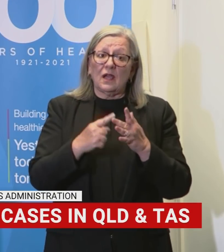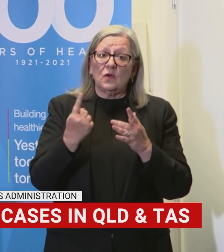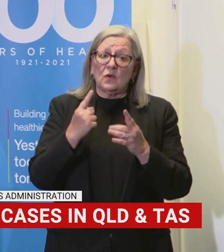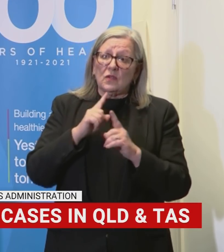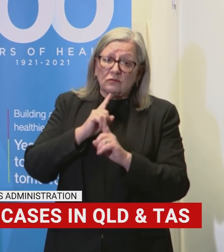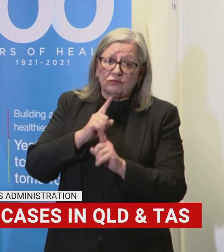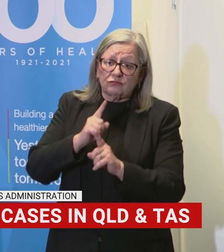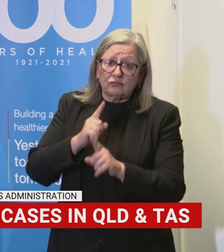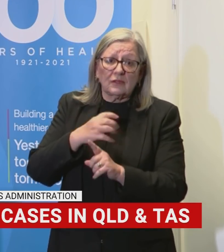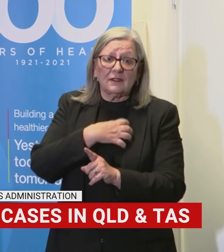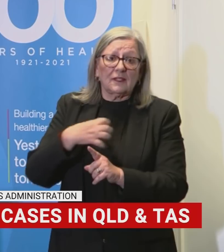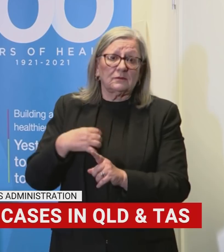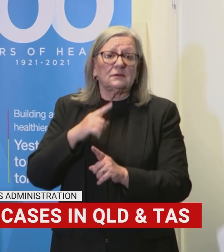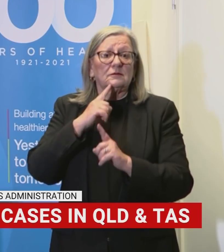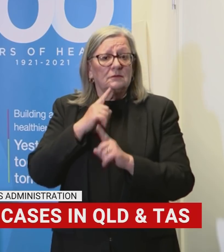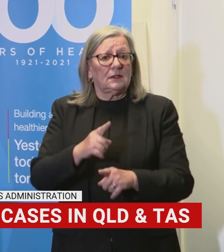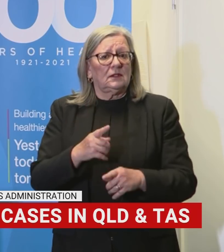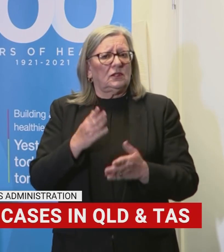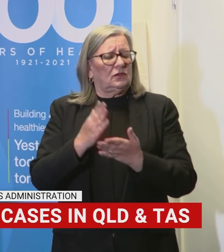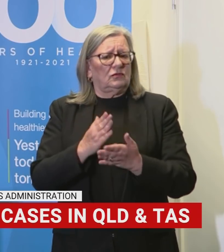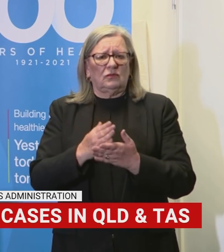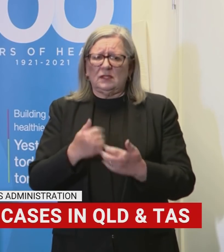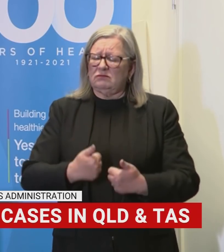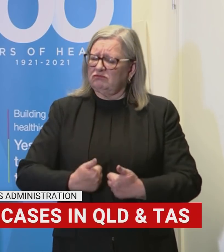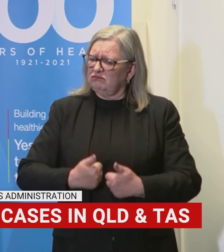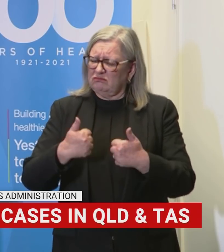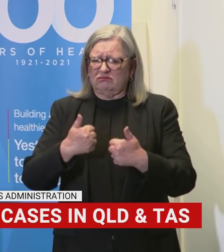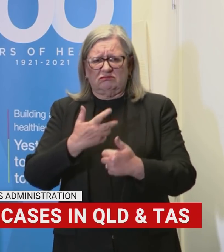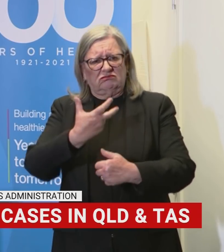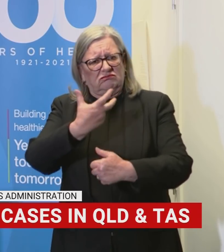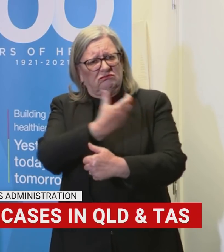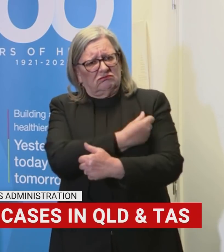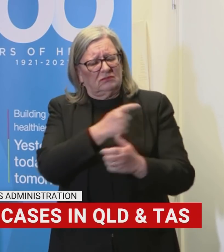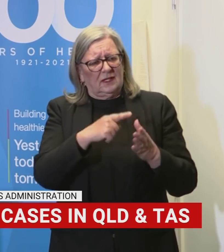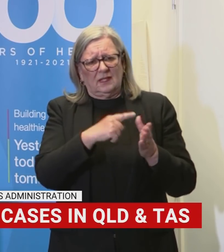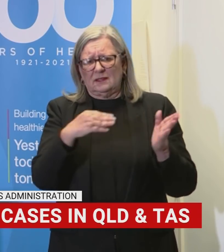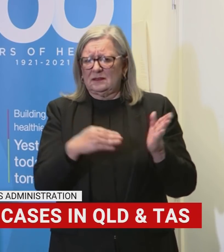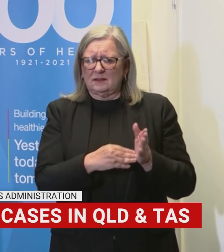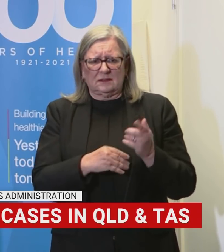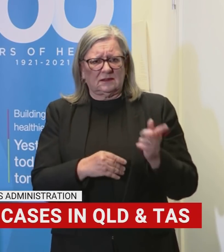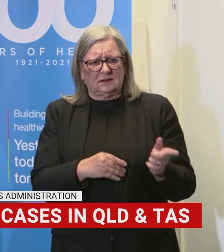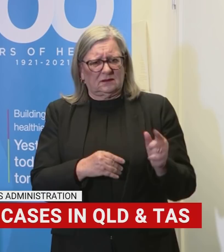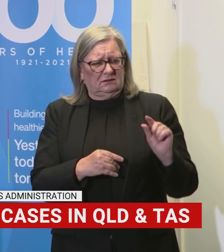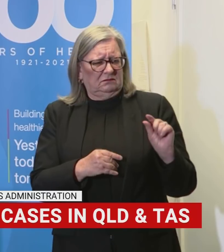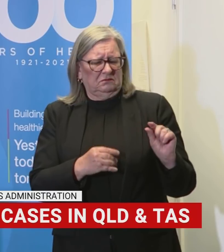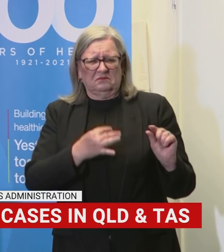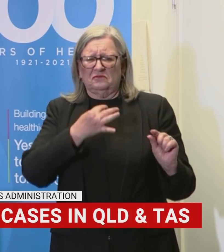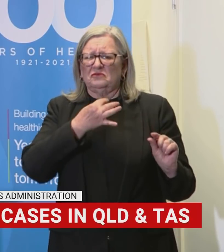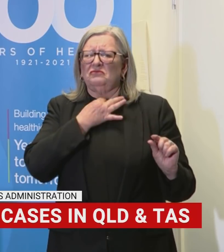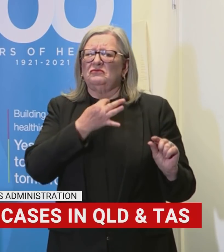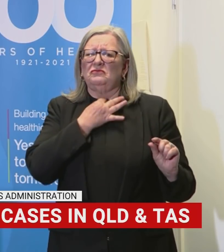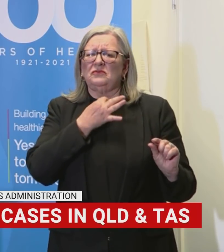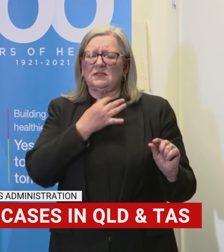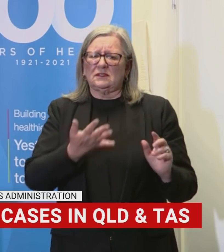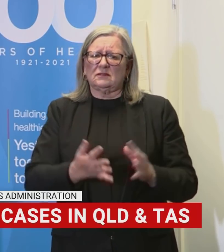50s still very significantly exceed the risks of this vaccine. Remember that, and sadly